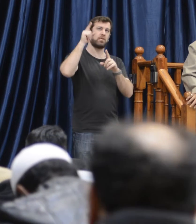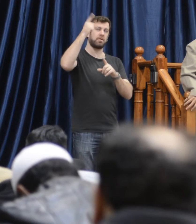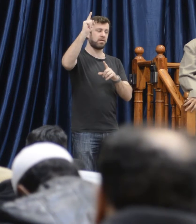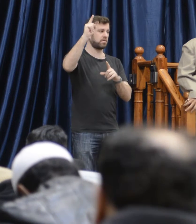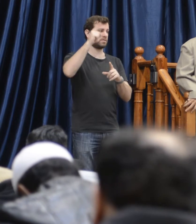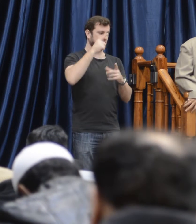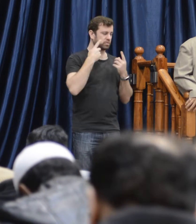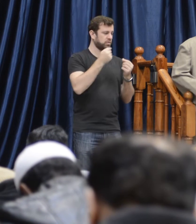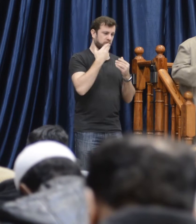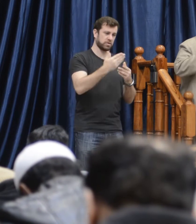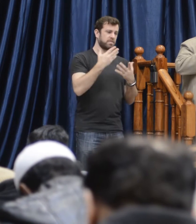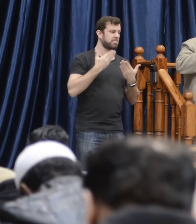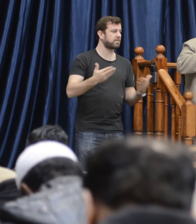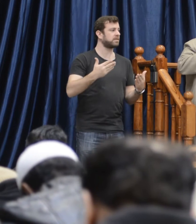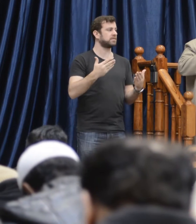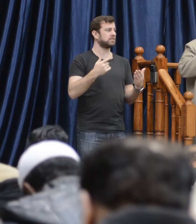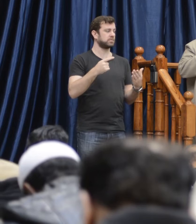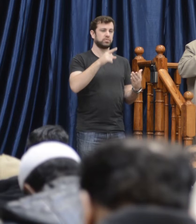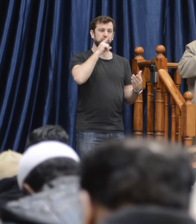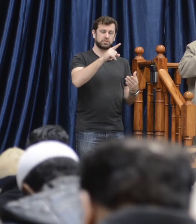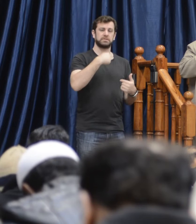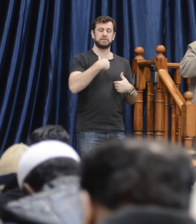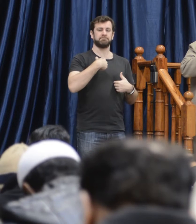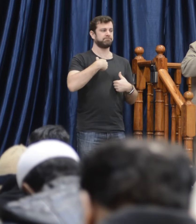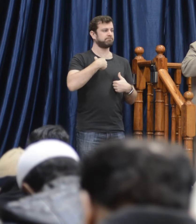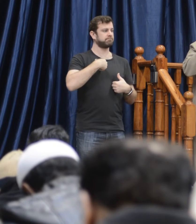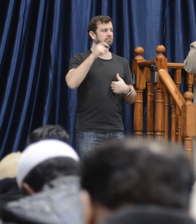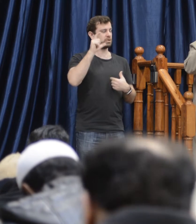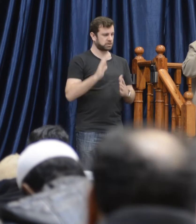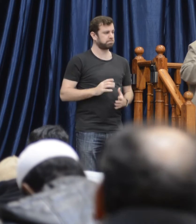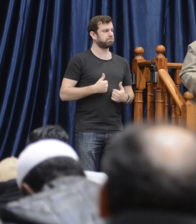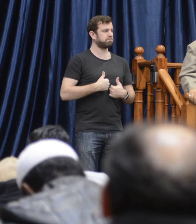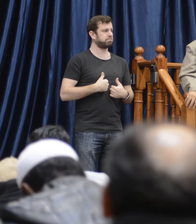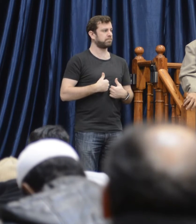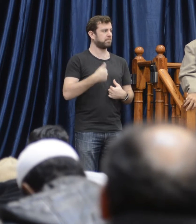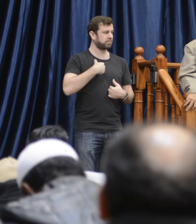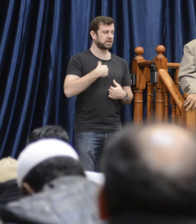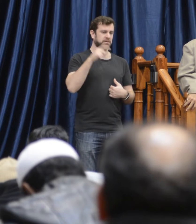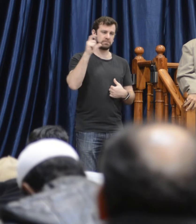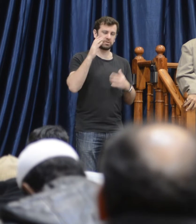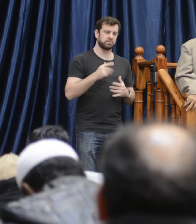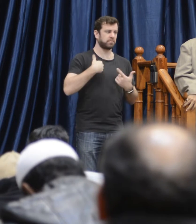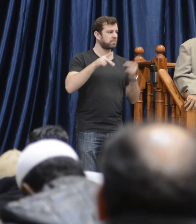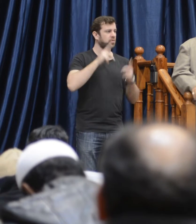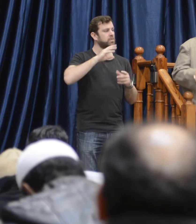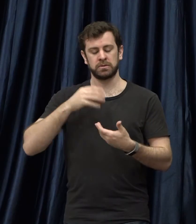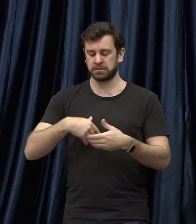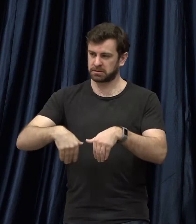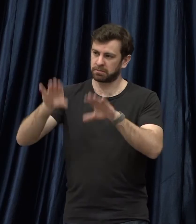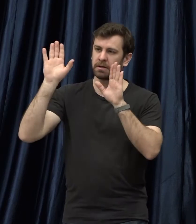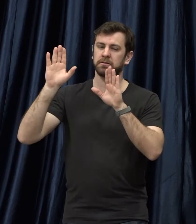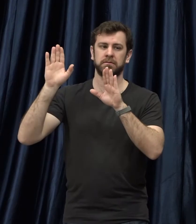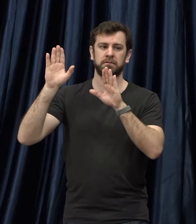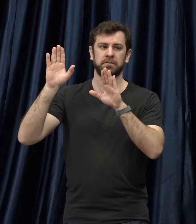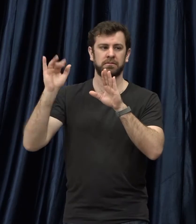and says, surely I am from the Muslims. I am from those who submit. And so in